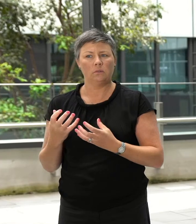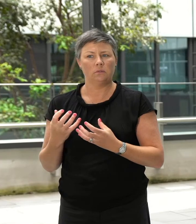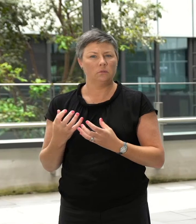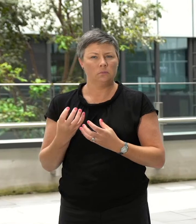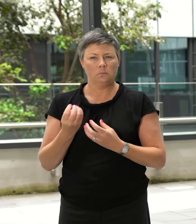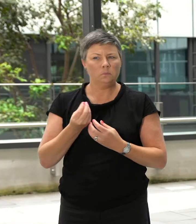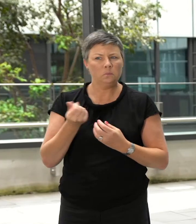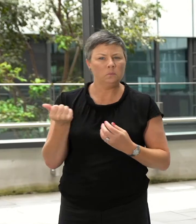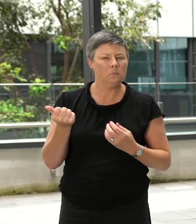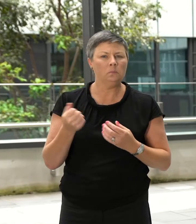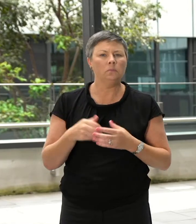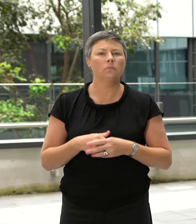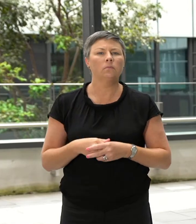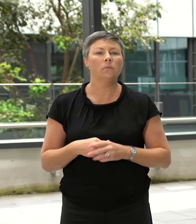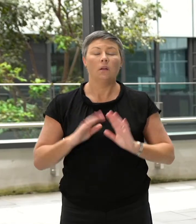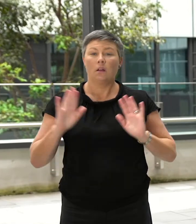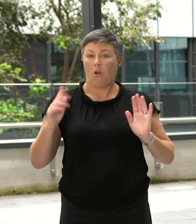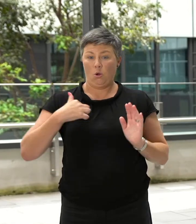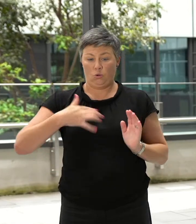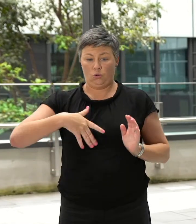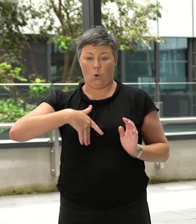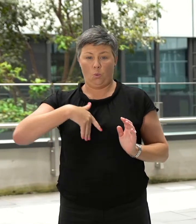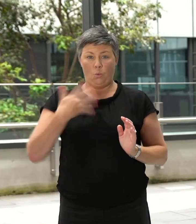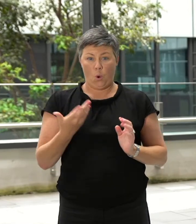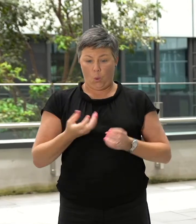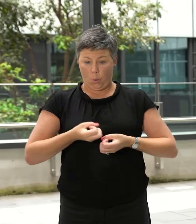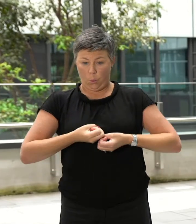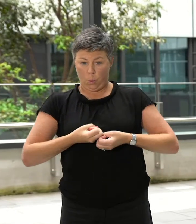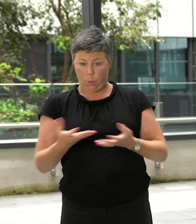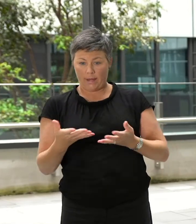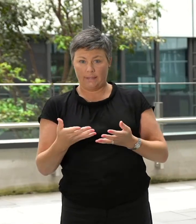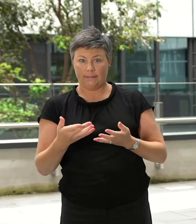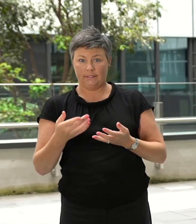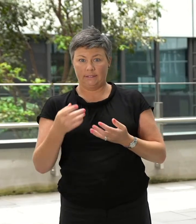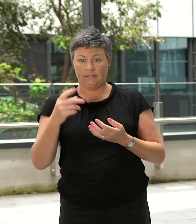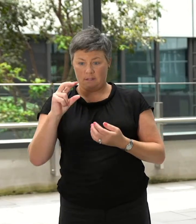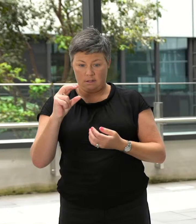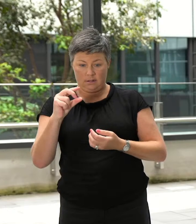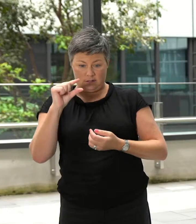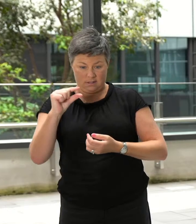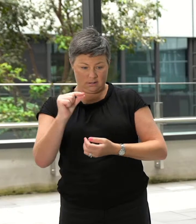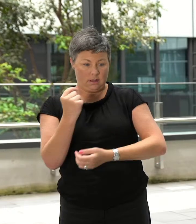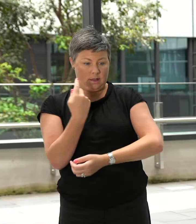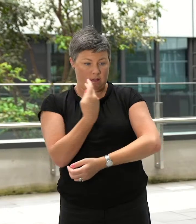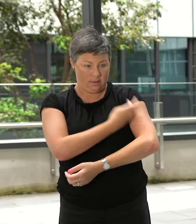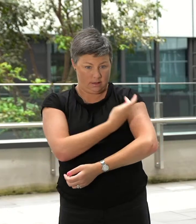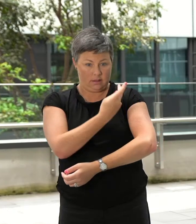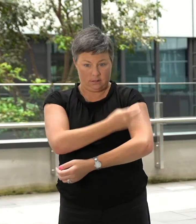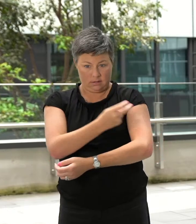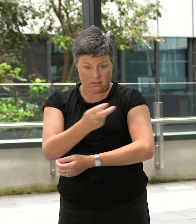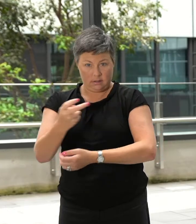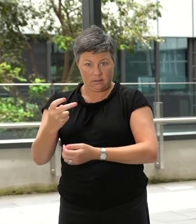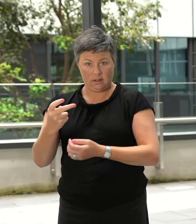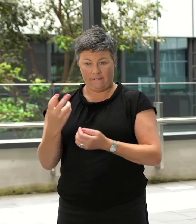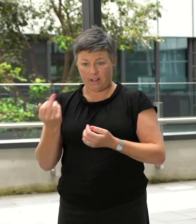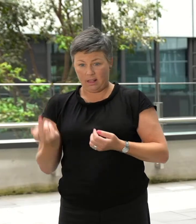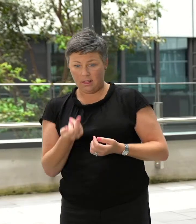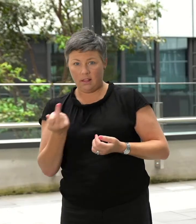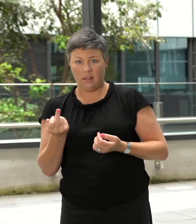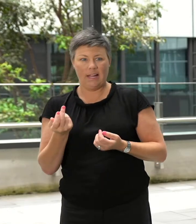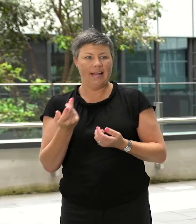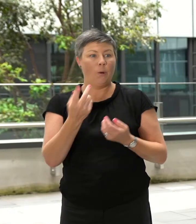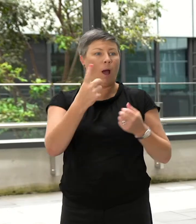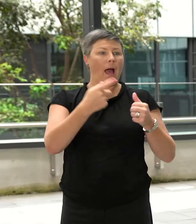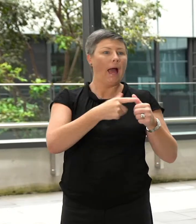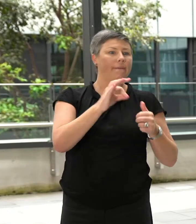It is making sure we don't waste this at the end of the day. So whoever's available, who can get this vaccine at the end of the day so it doesn't get thrown